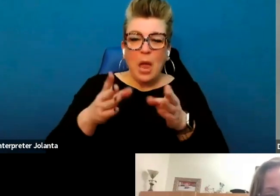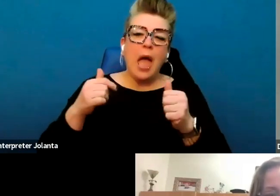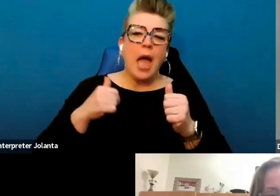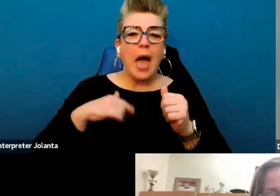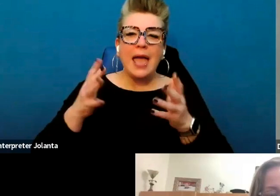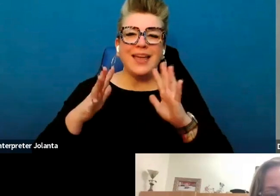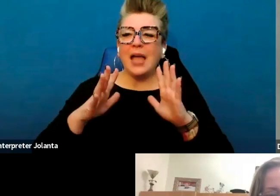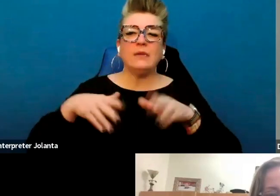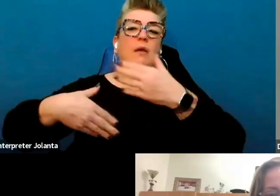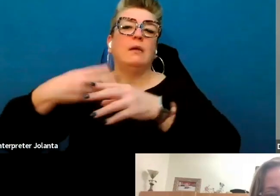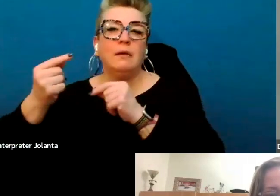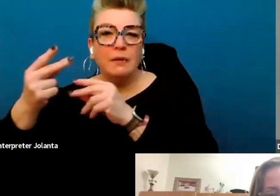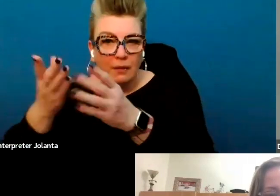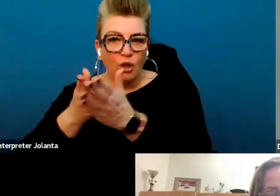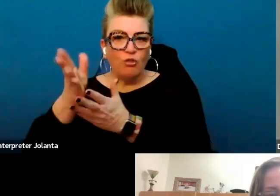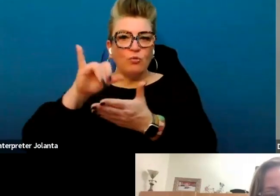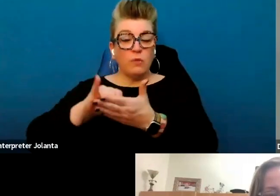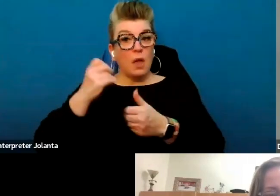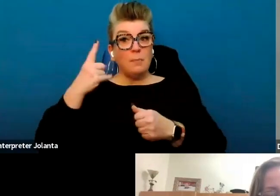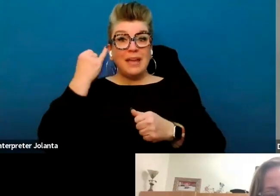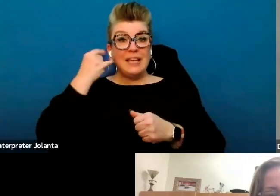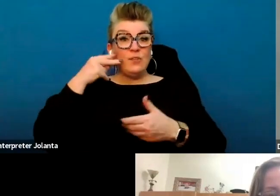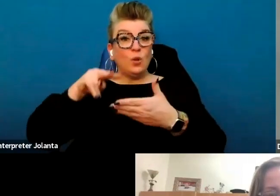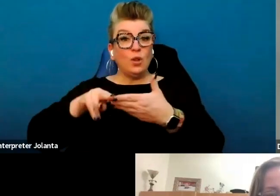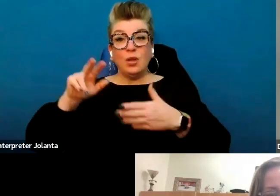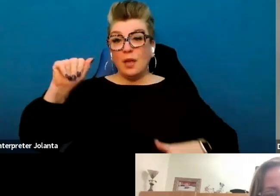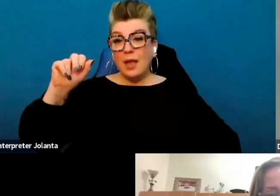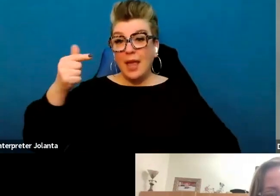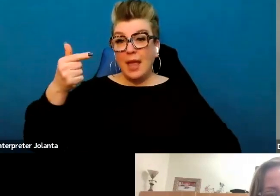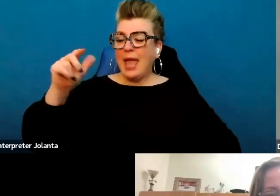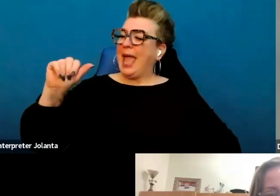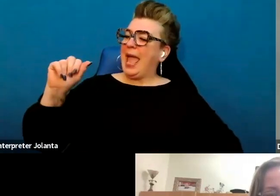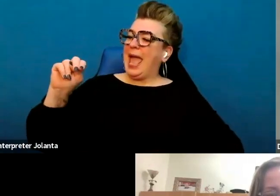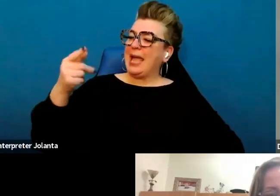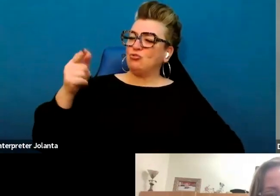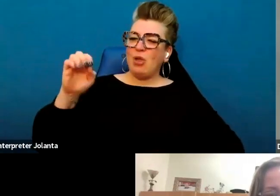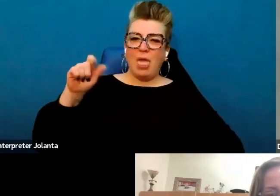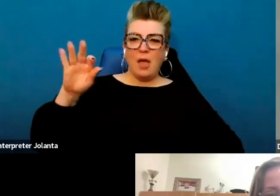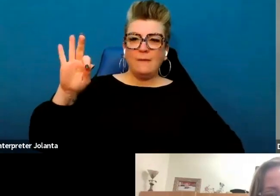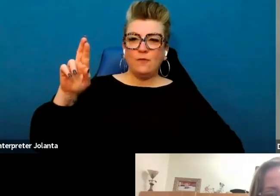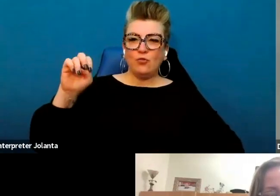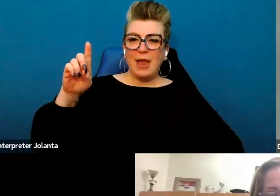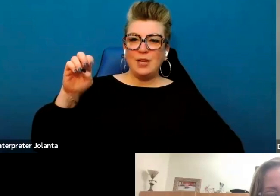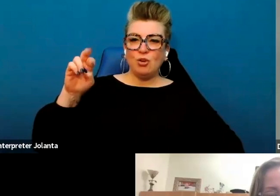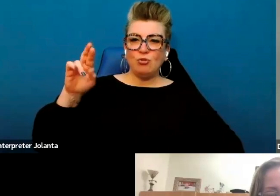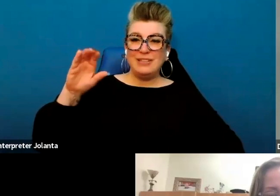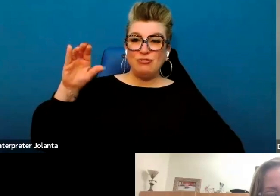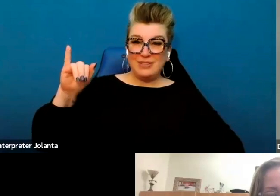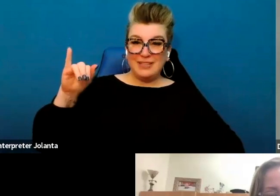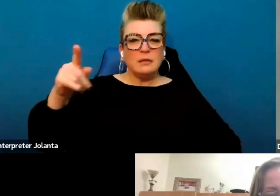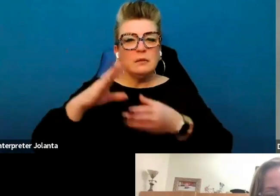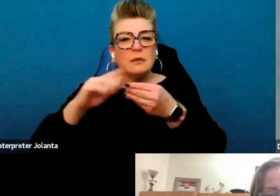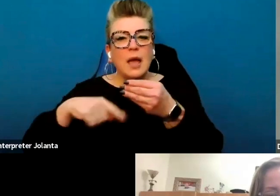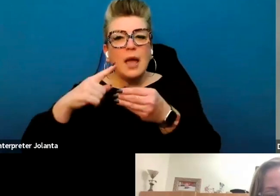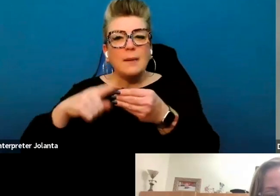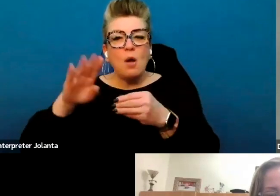over that, but if you look at like work by Angela Frederici, for example, talks a lot about like premotor cortex into